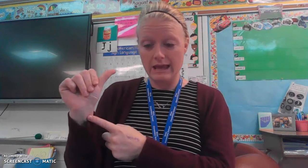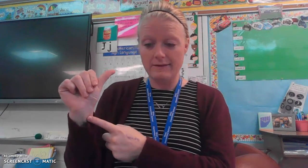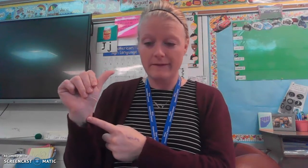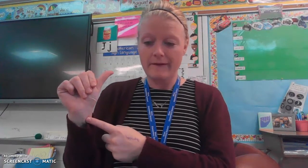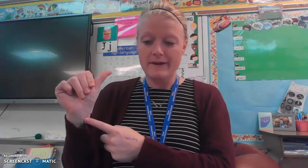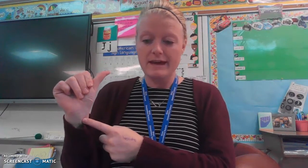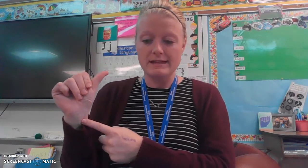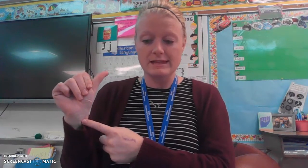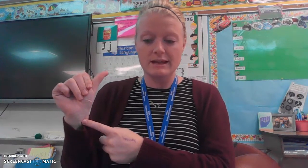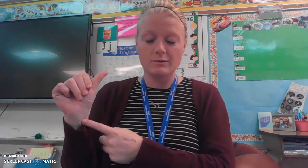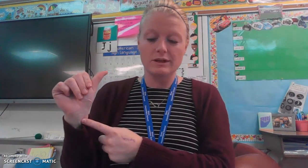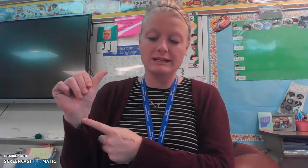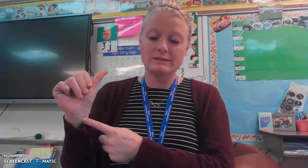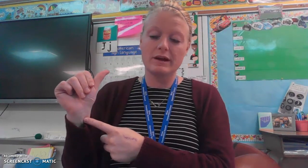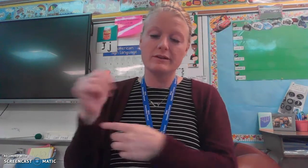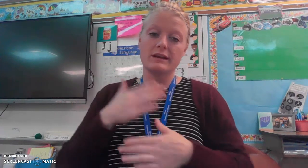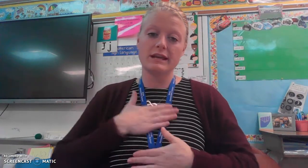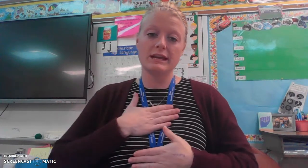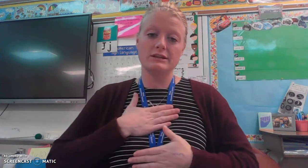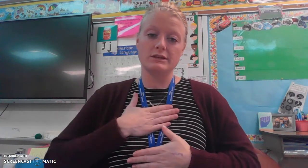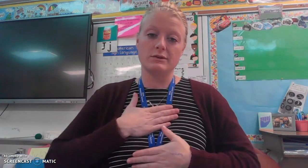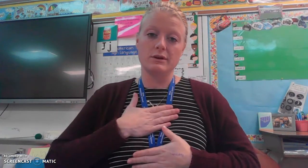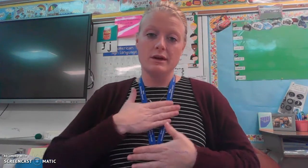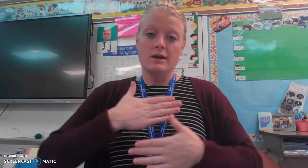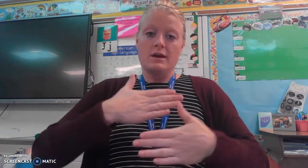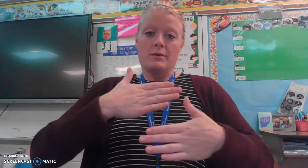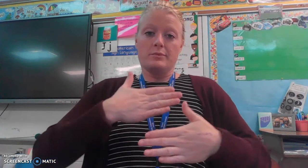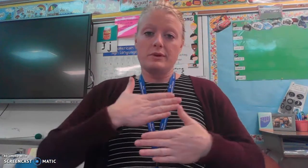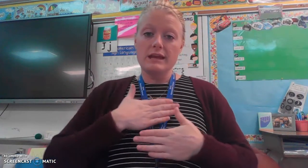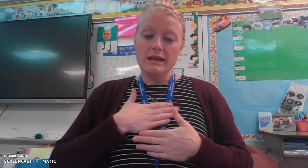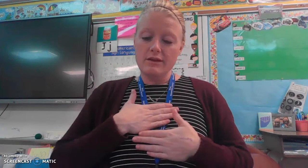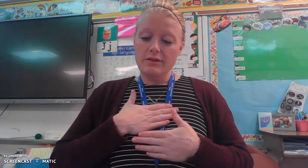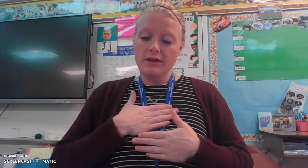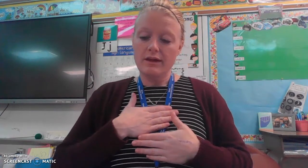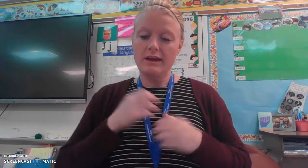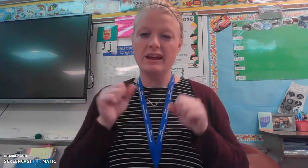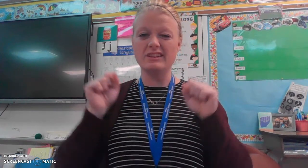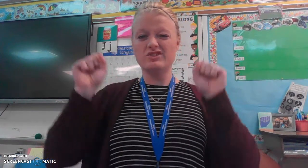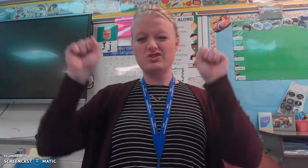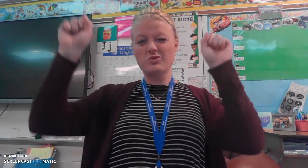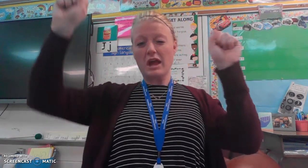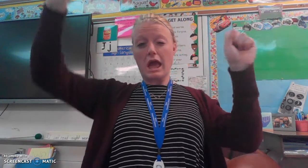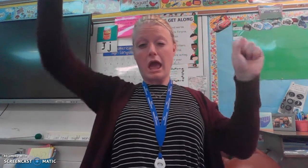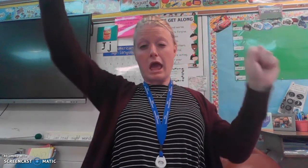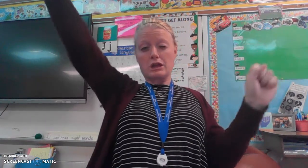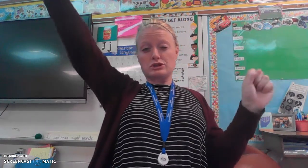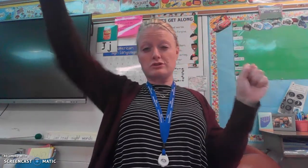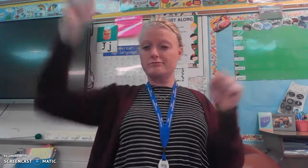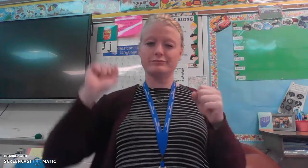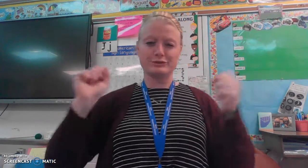Y-O-G-A, and then we'll expound on it and do breathe and stretch.